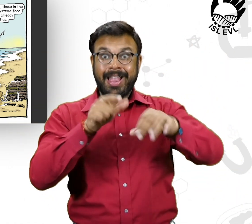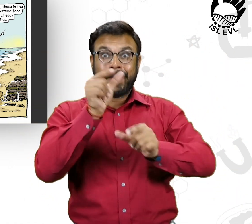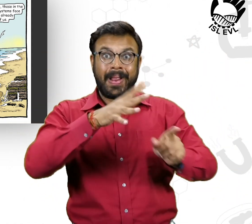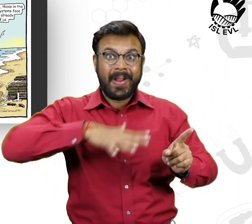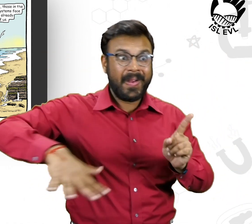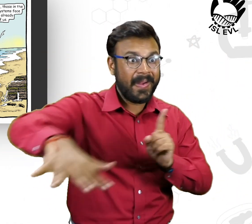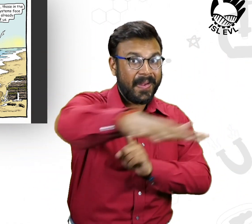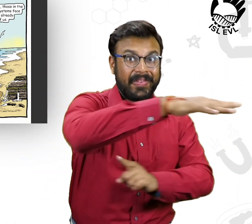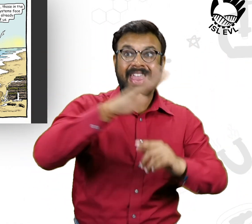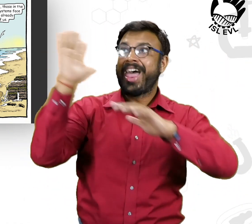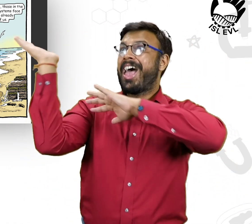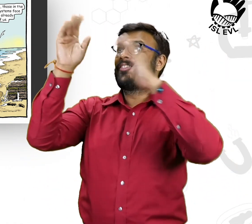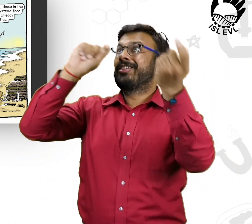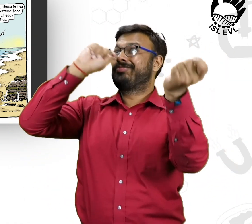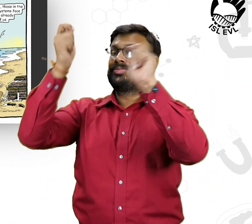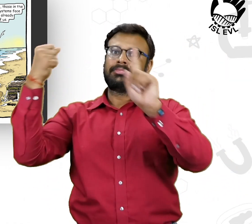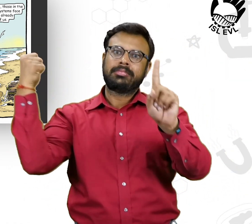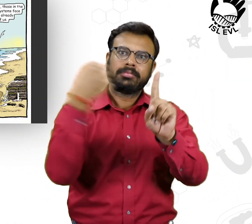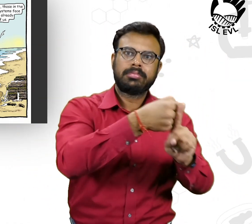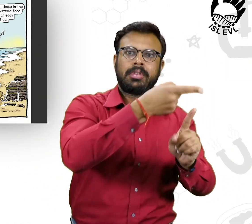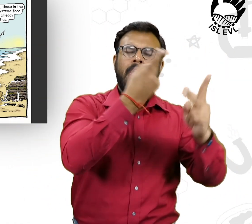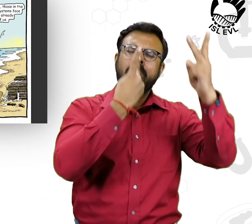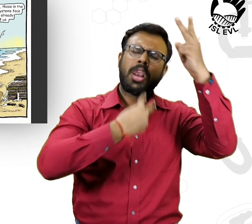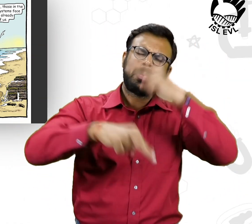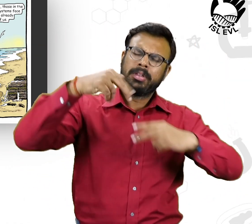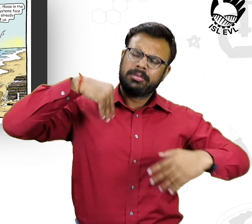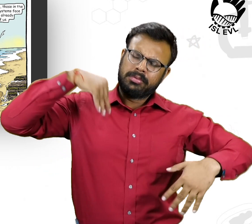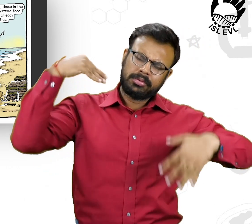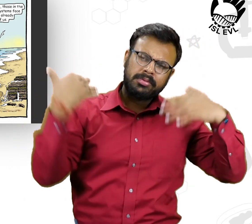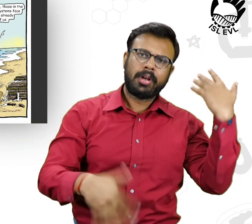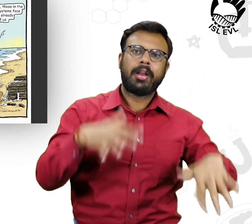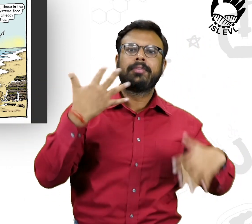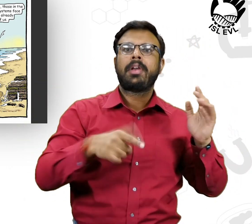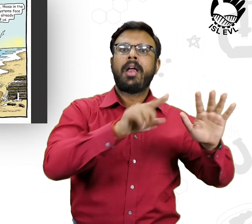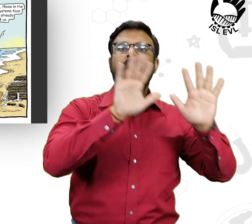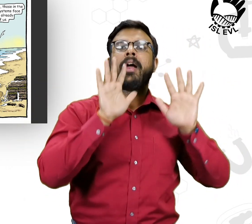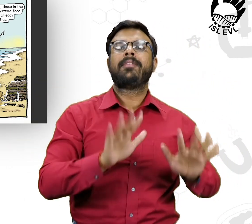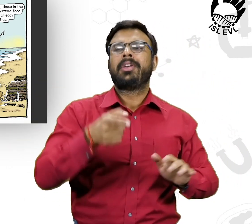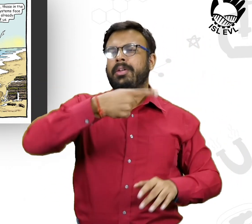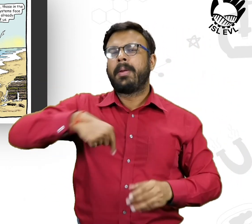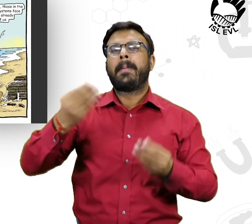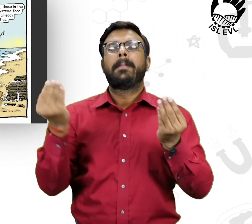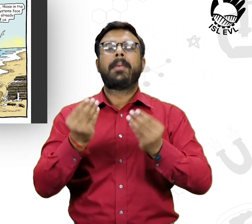in the fragile ecosystems face higher risks than many of us.